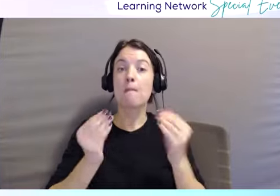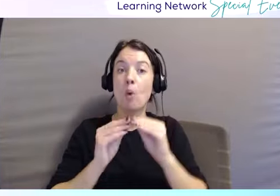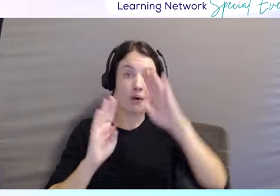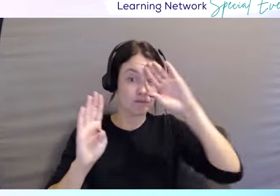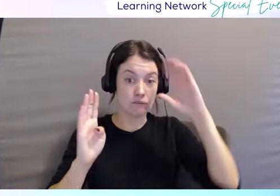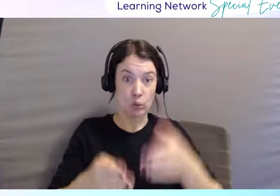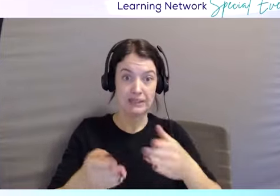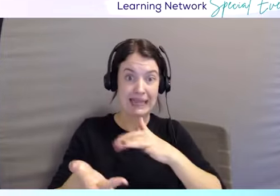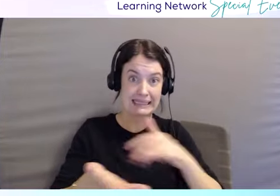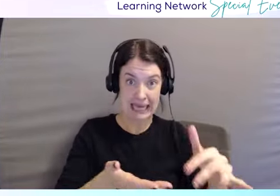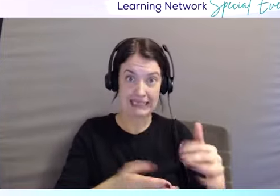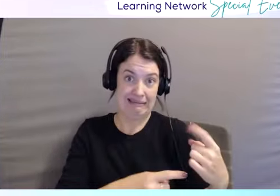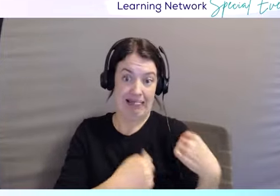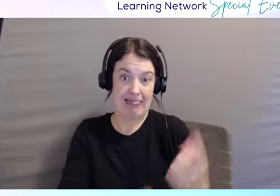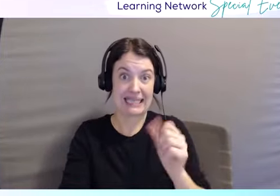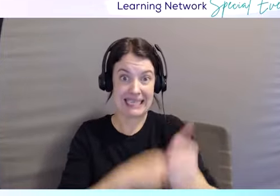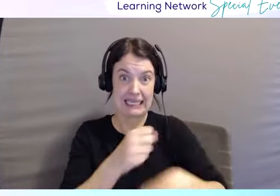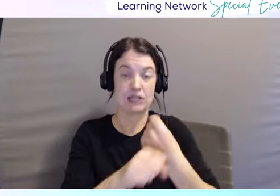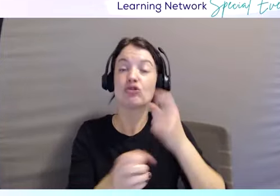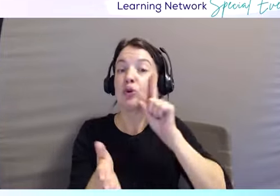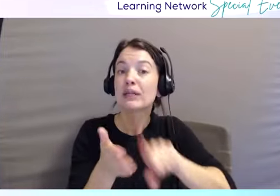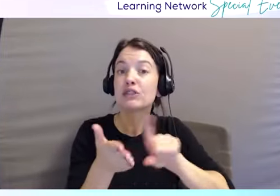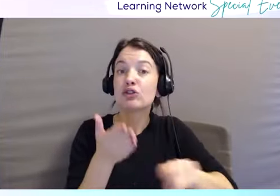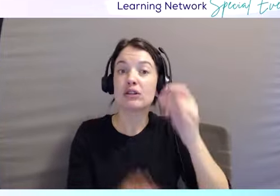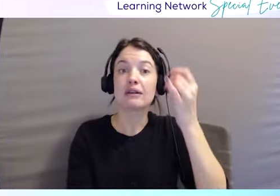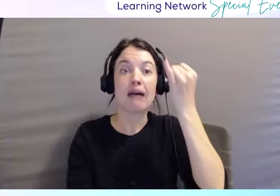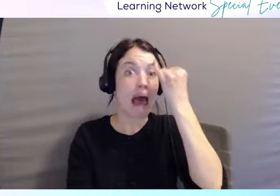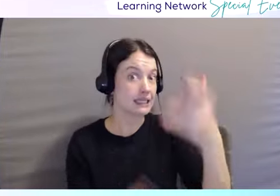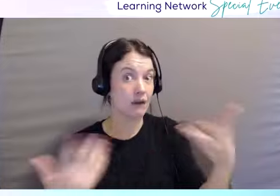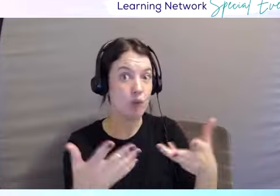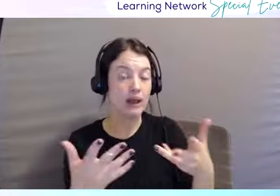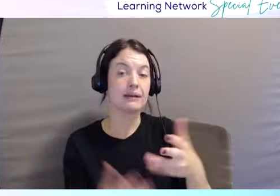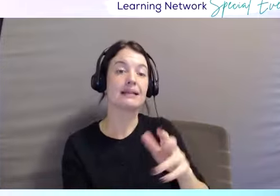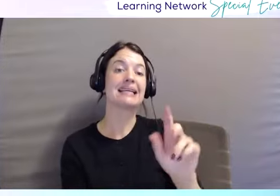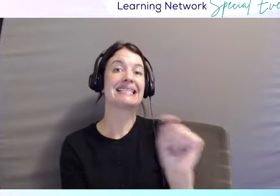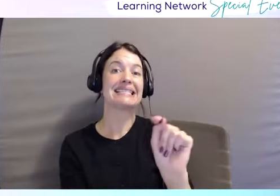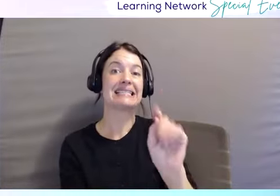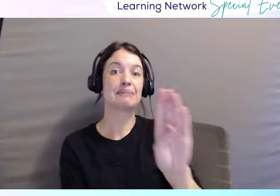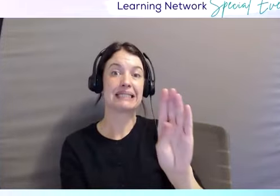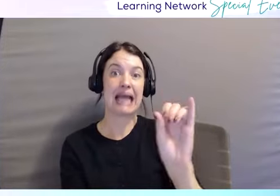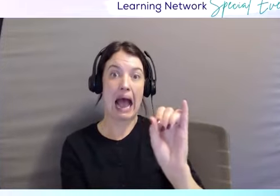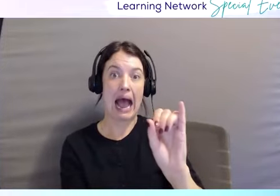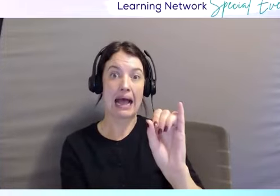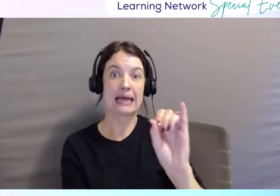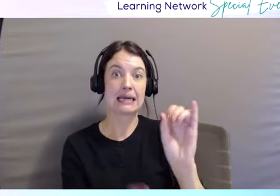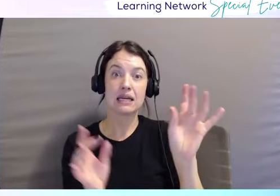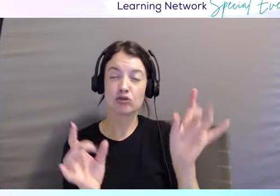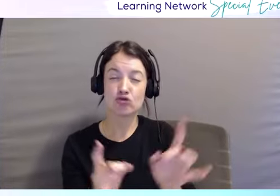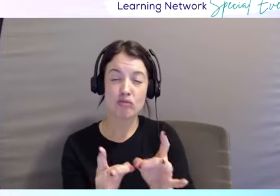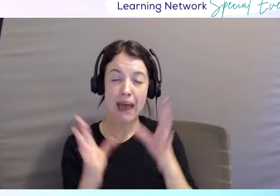the last 10 years to researching the notion of traumatic brain injury and concussion included in